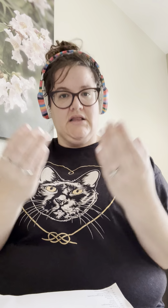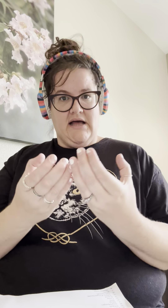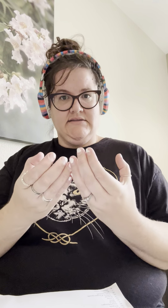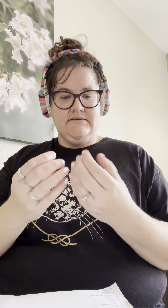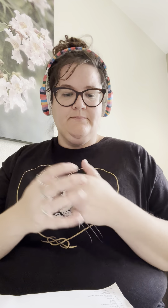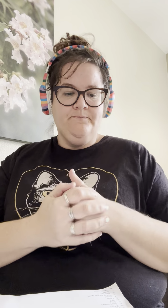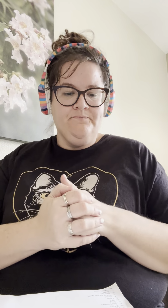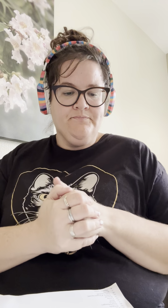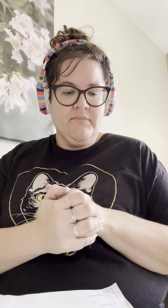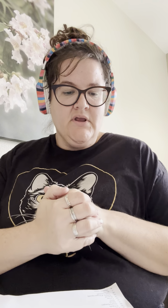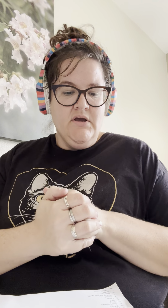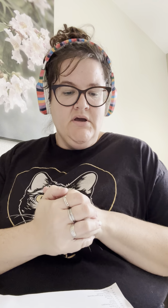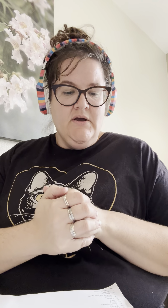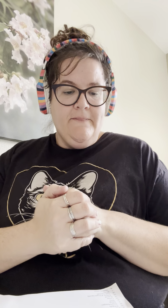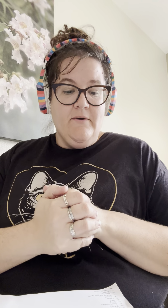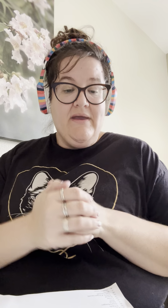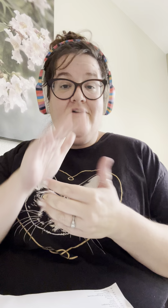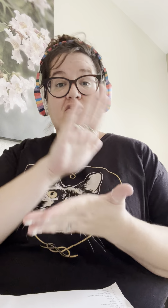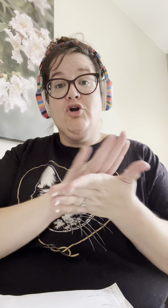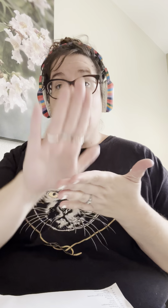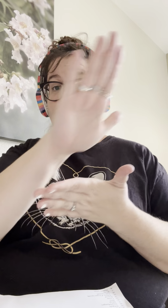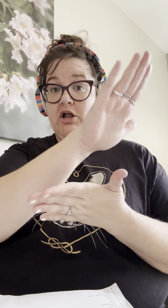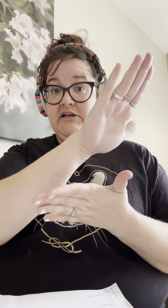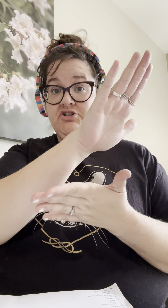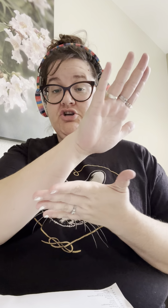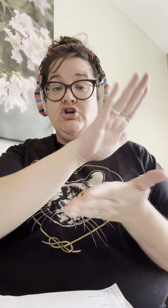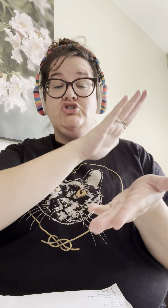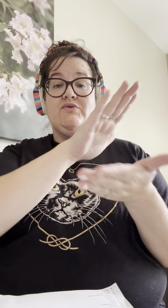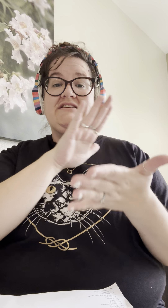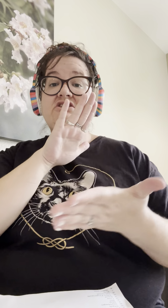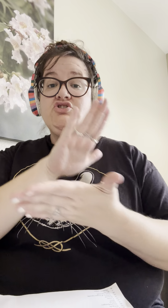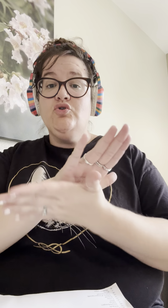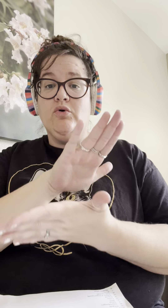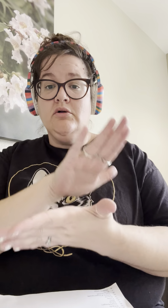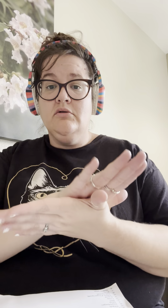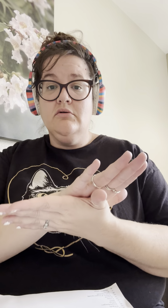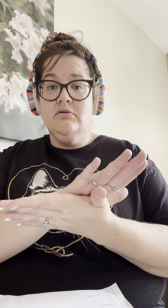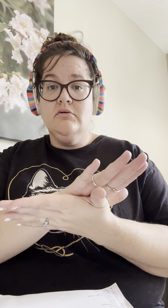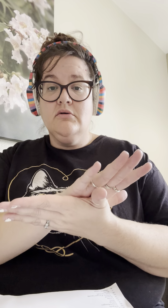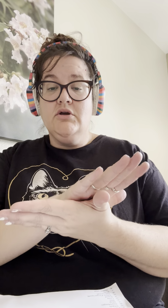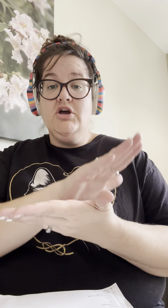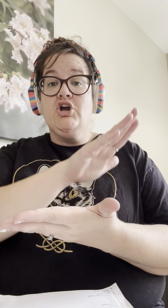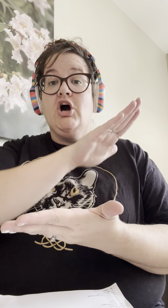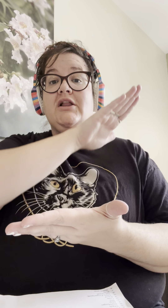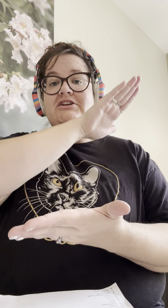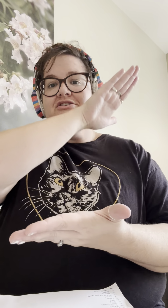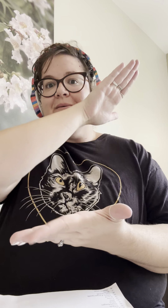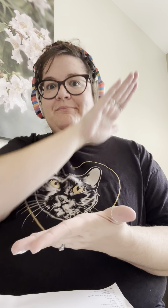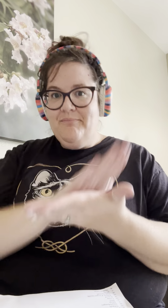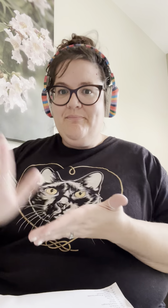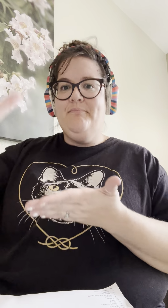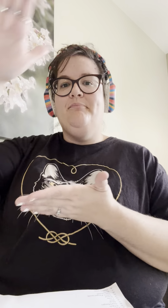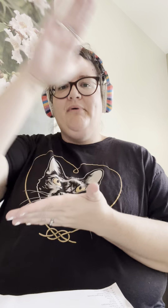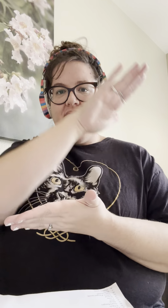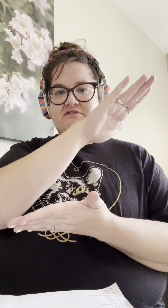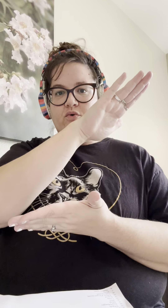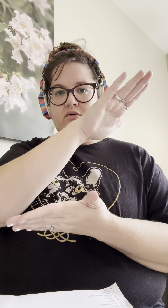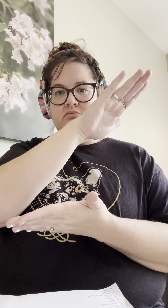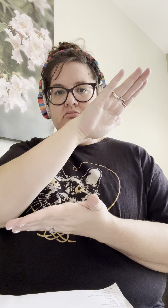class. Then we have college. So this is school. College is above school,